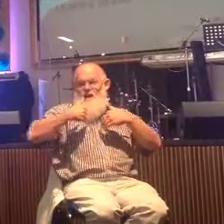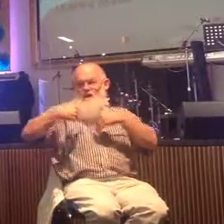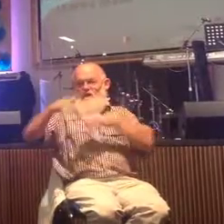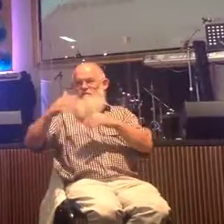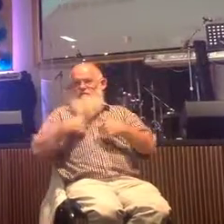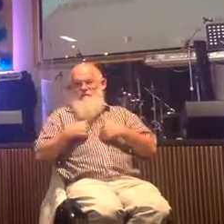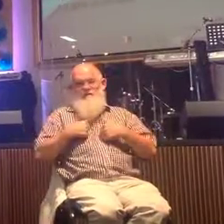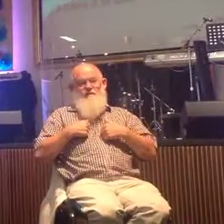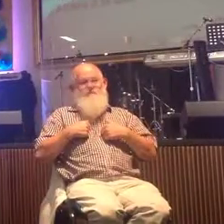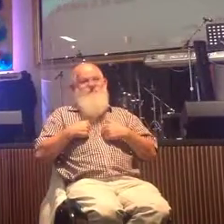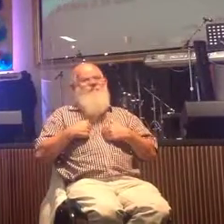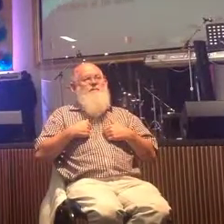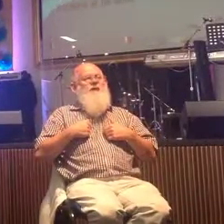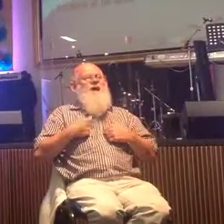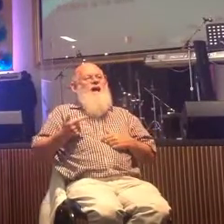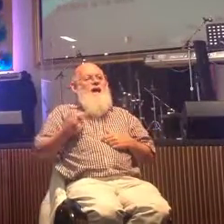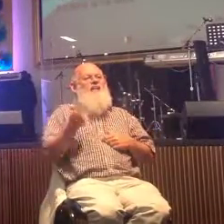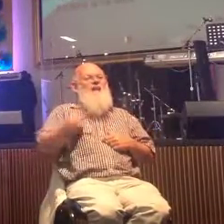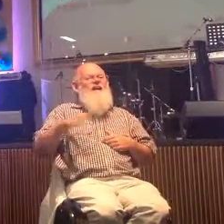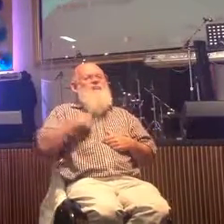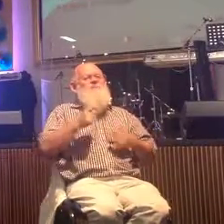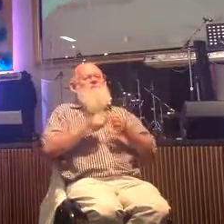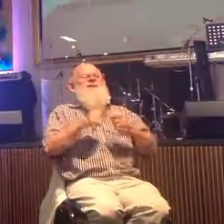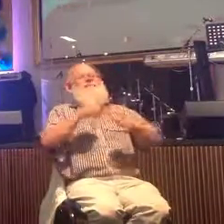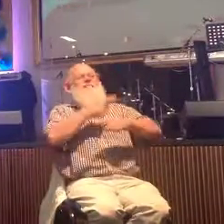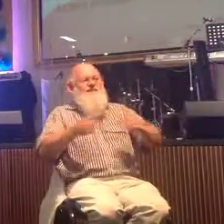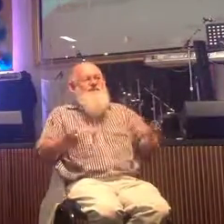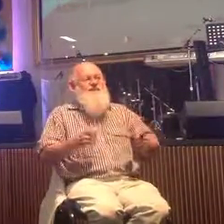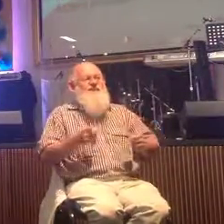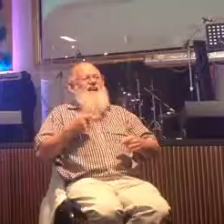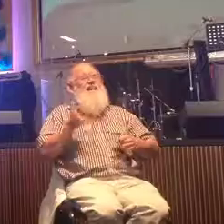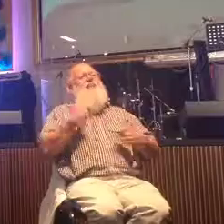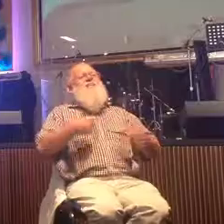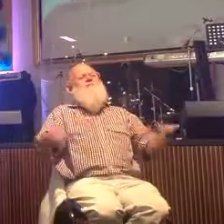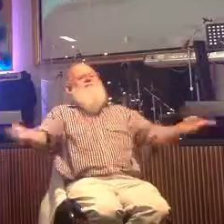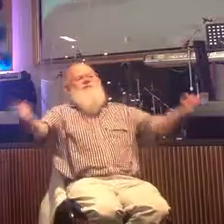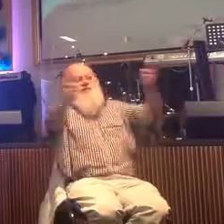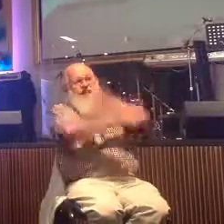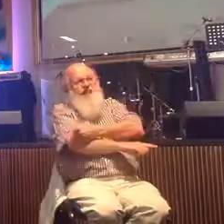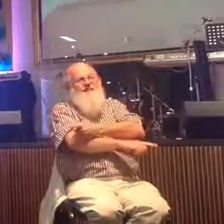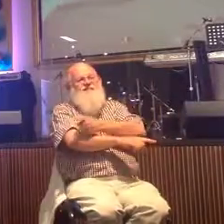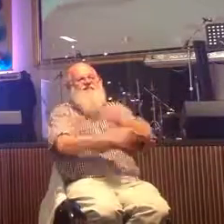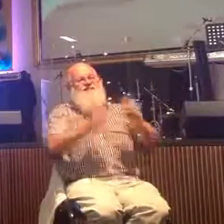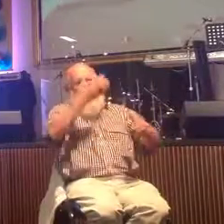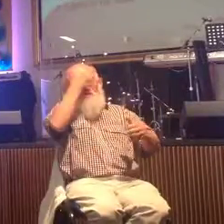Let's be different. Let's be transformed. The Christian walk is transformed.